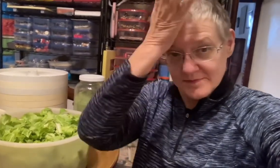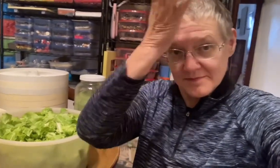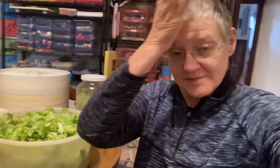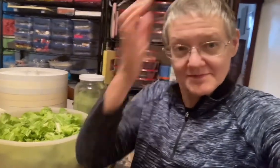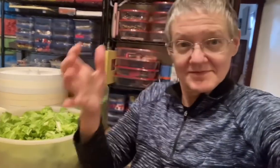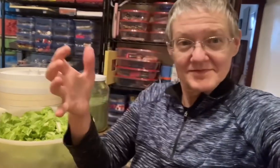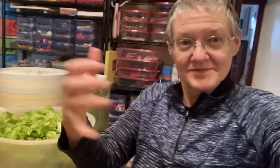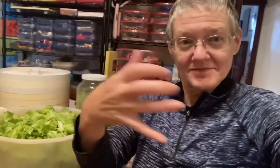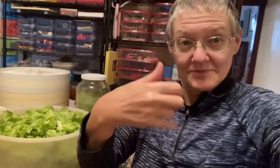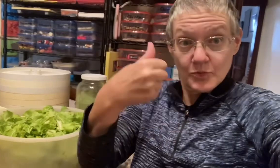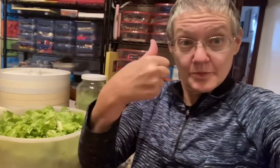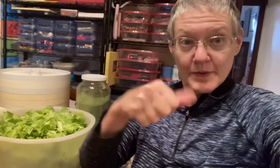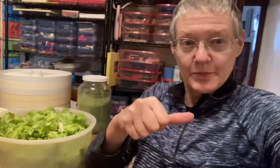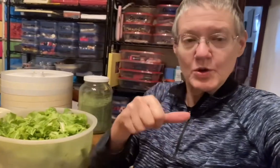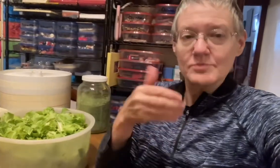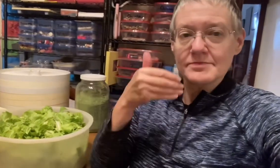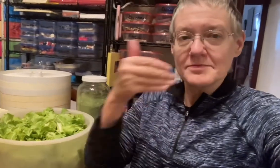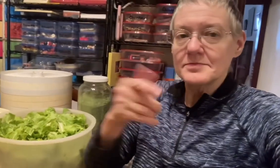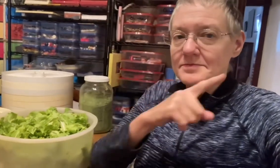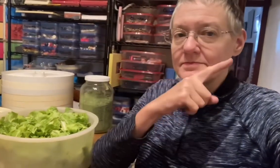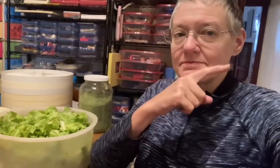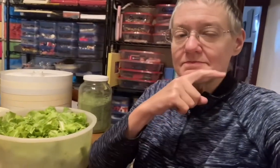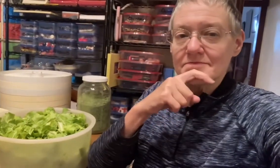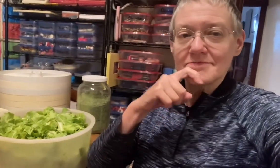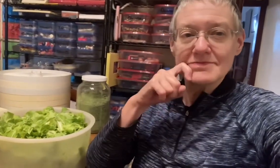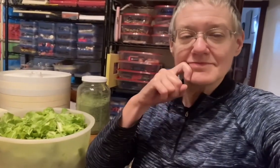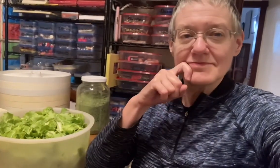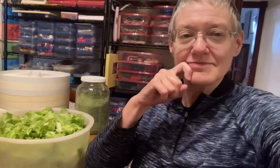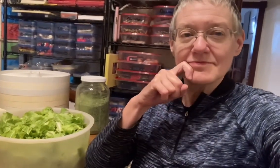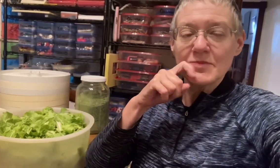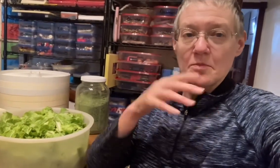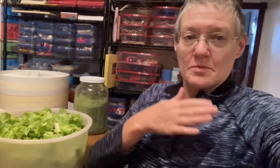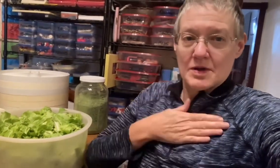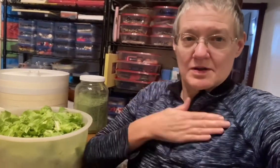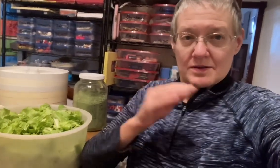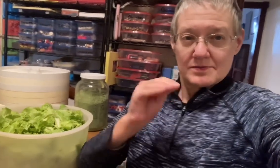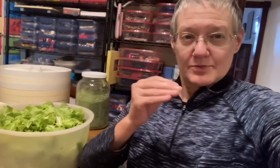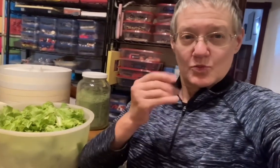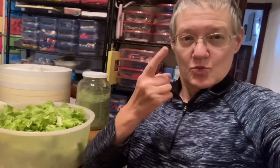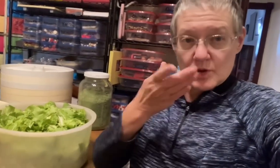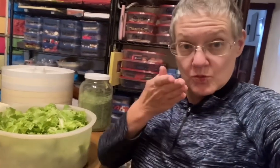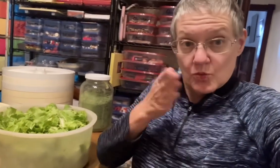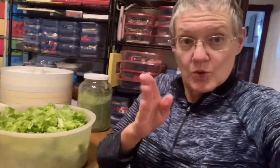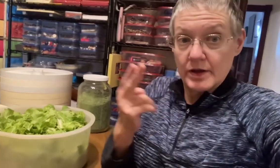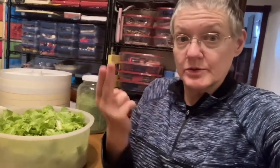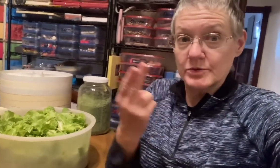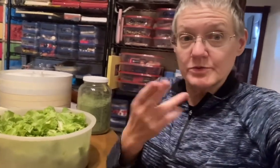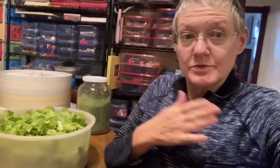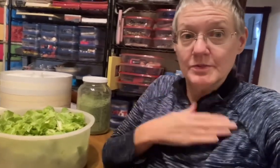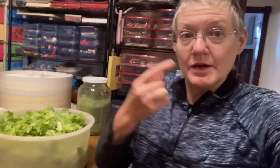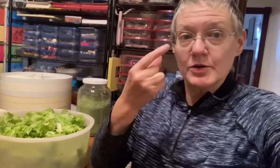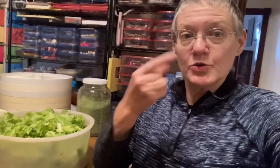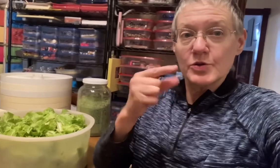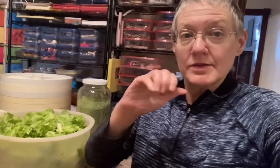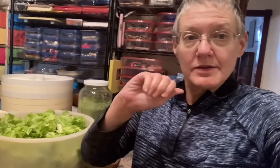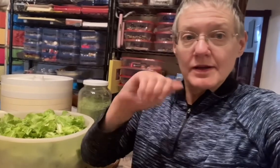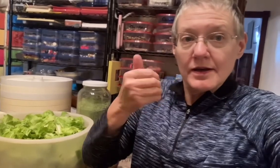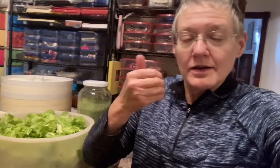most recent video, the Napa cabbage. We're going to dehydrate it because my number one way to use my